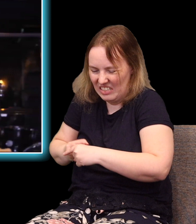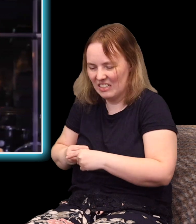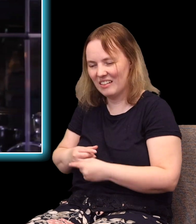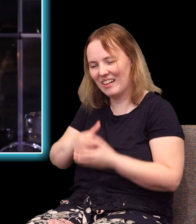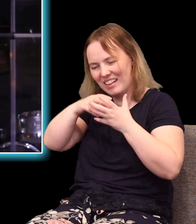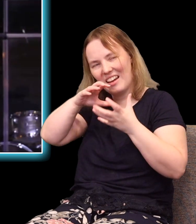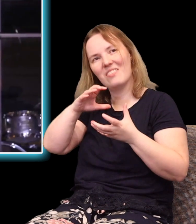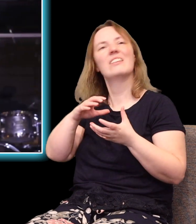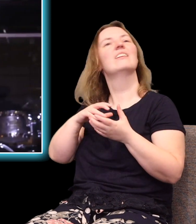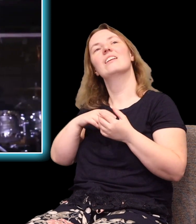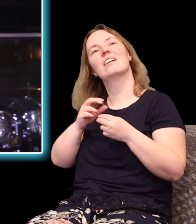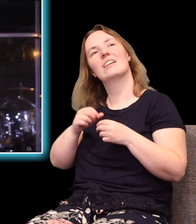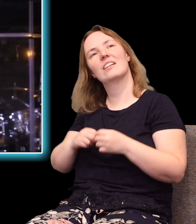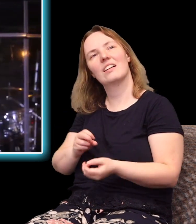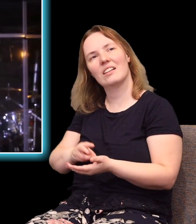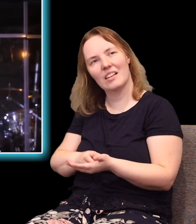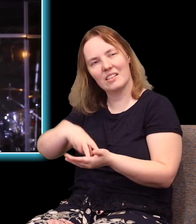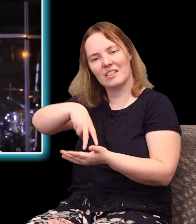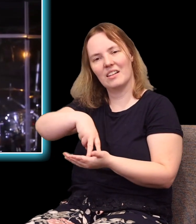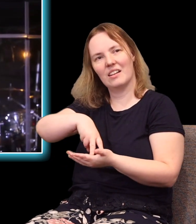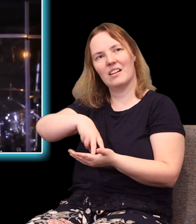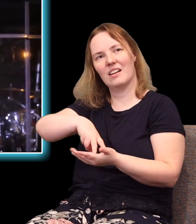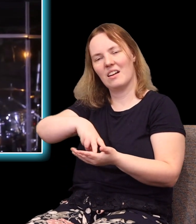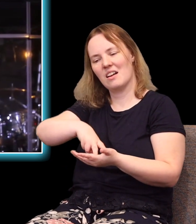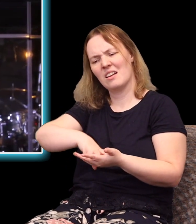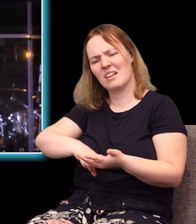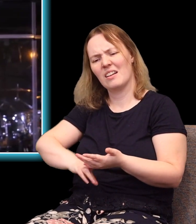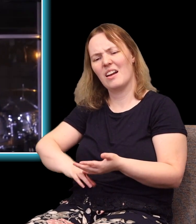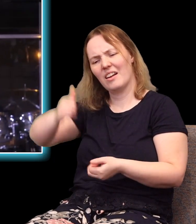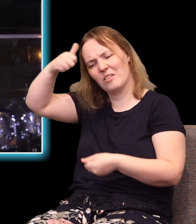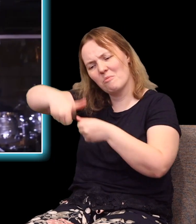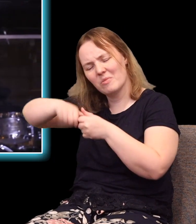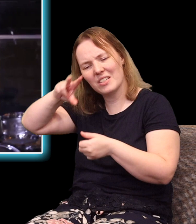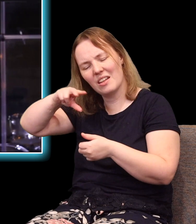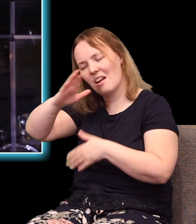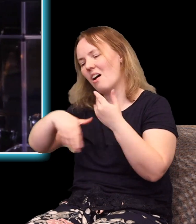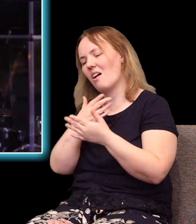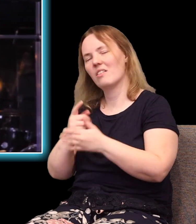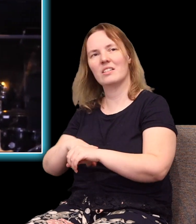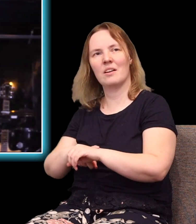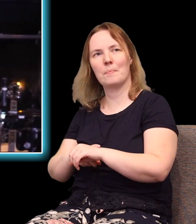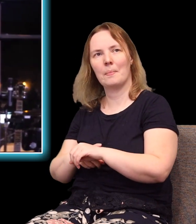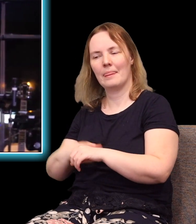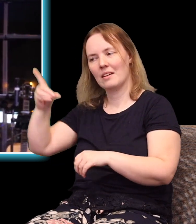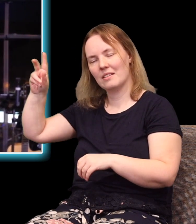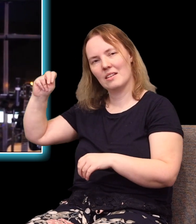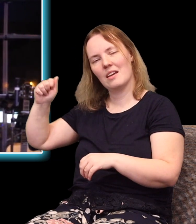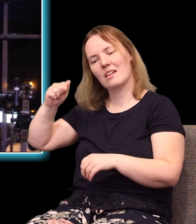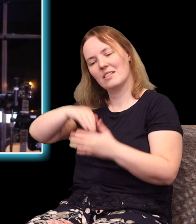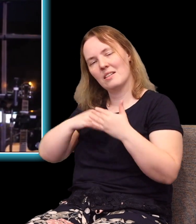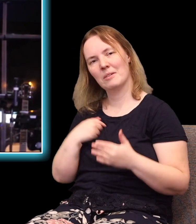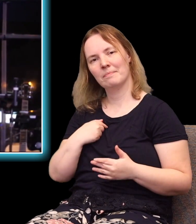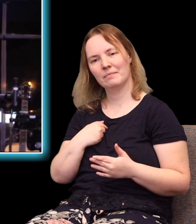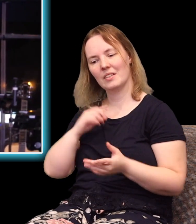pains, I laugh sometimes. I get off the couch and like, oh. And my father, I can remember seeing that all the time as I was growing up. That DNA